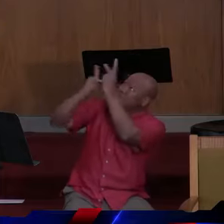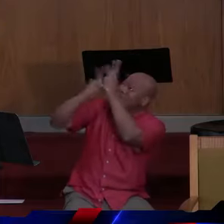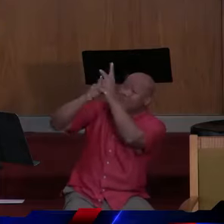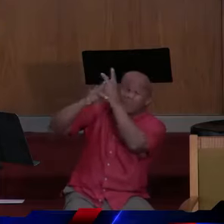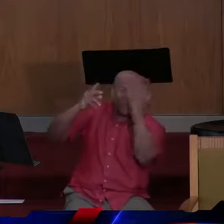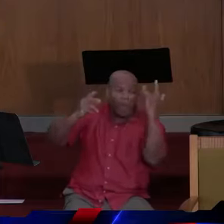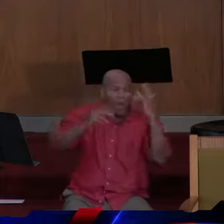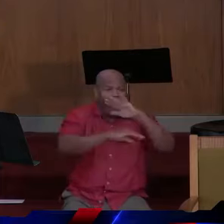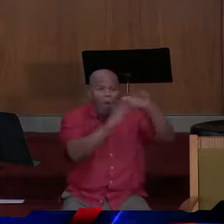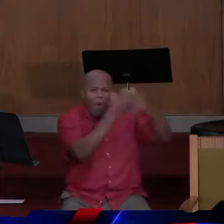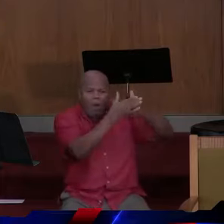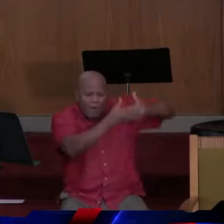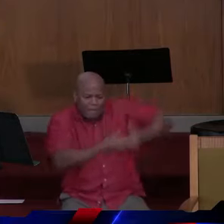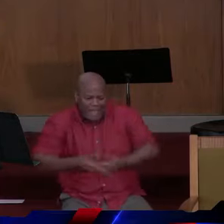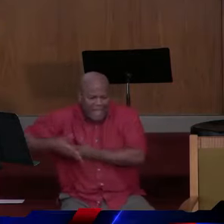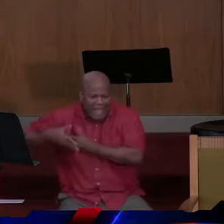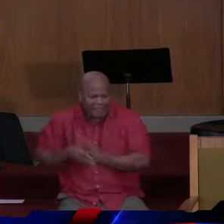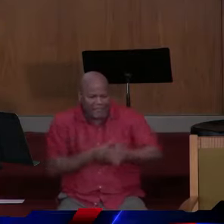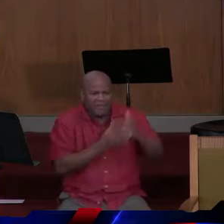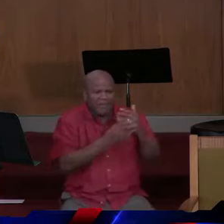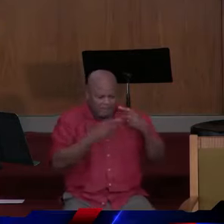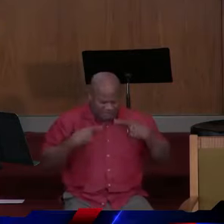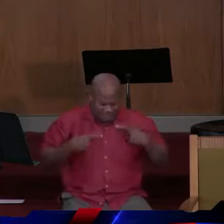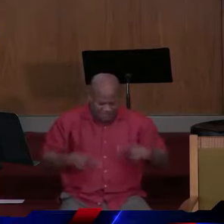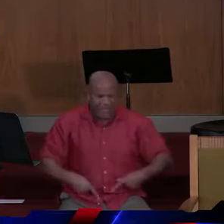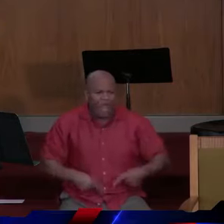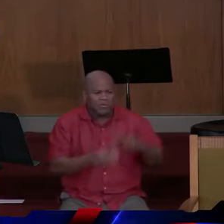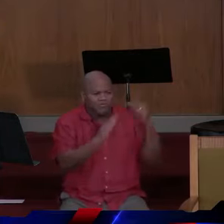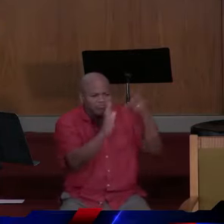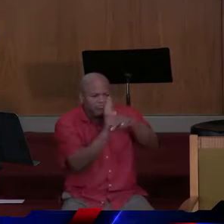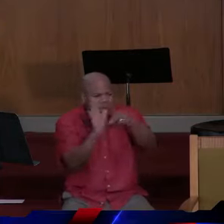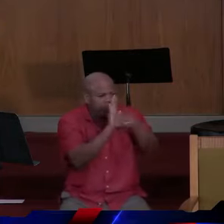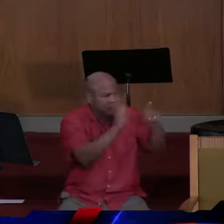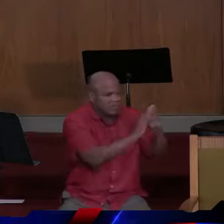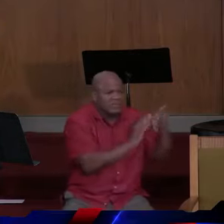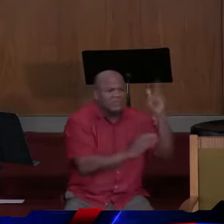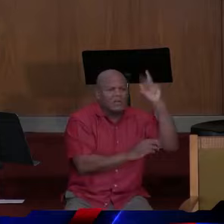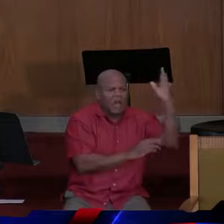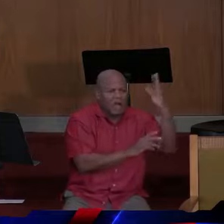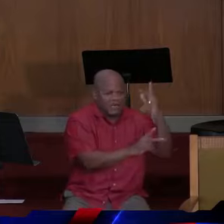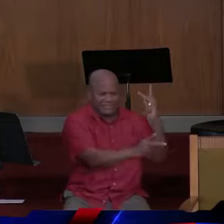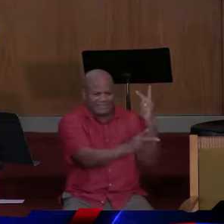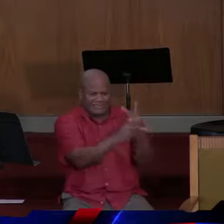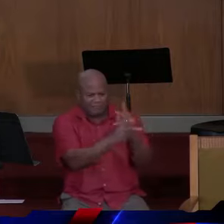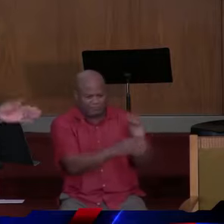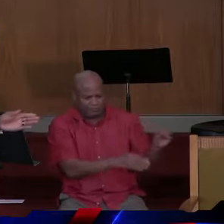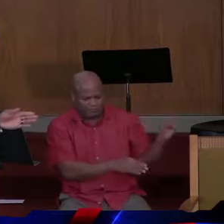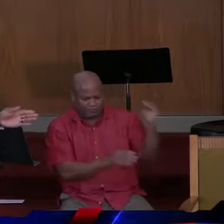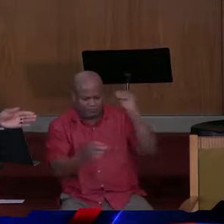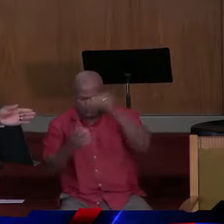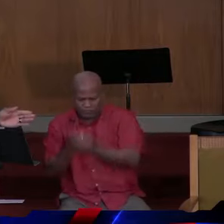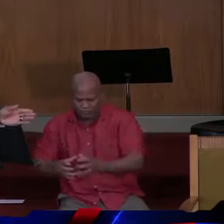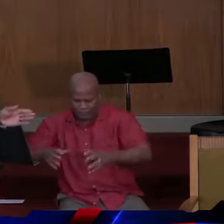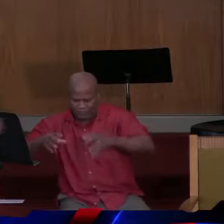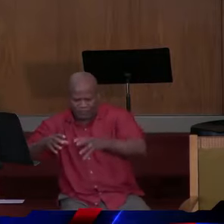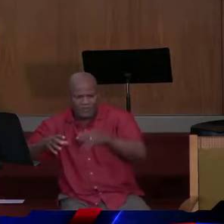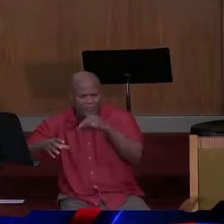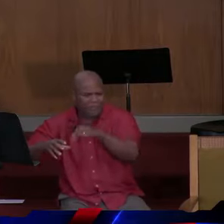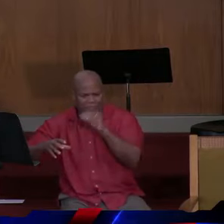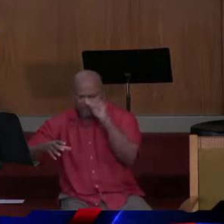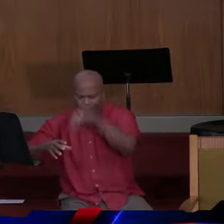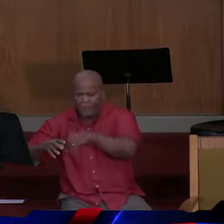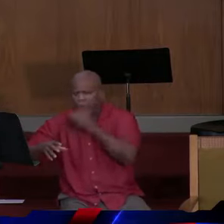all the babies, God kept him in a basket. When the basket could have sank and been eaten by crocodiles, God kept him in the